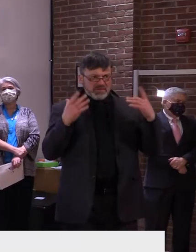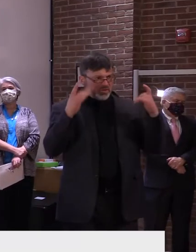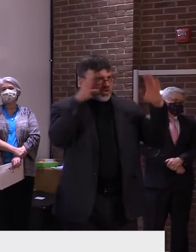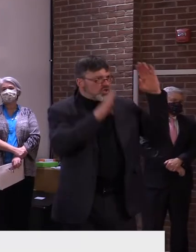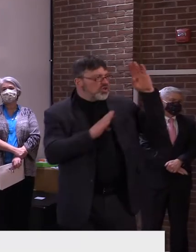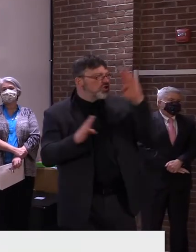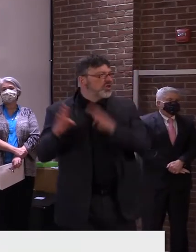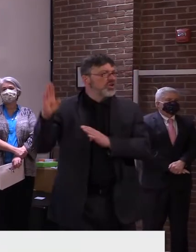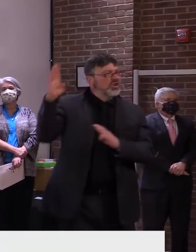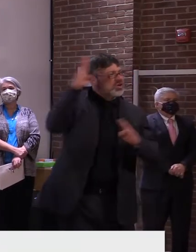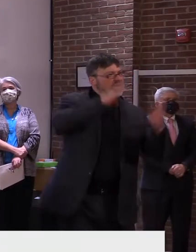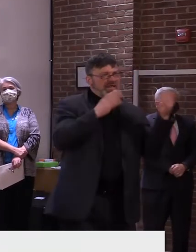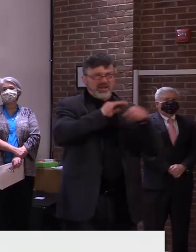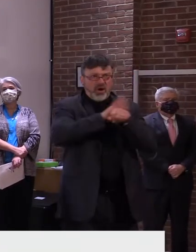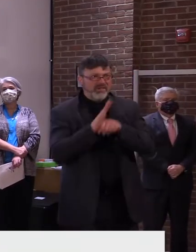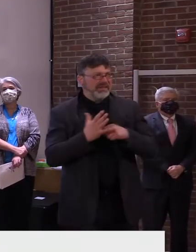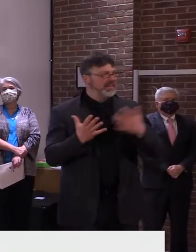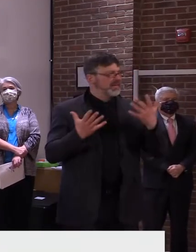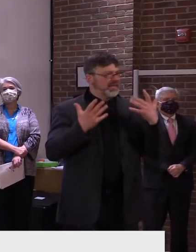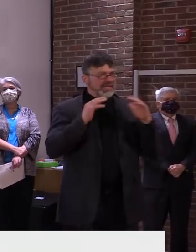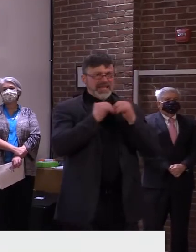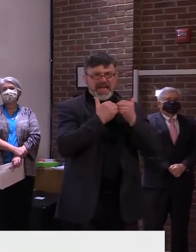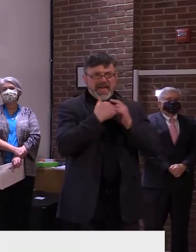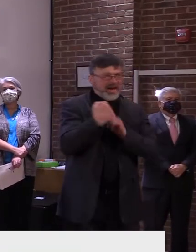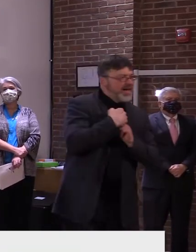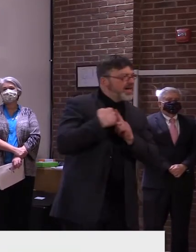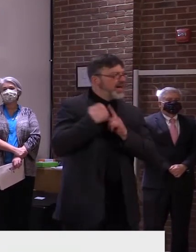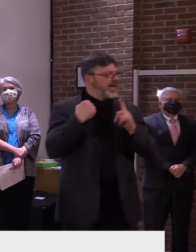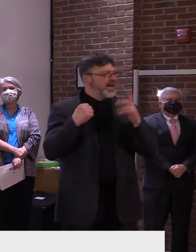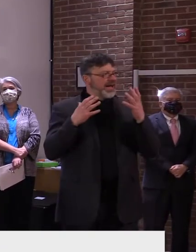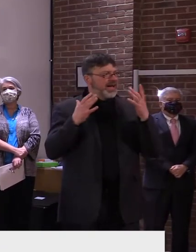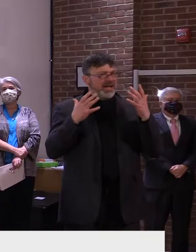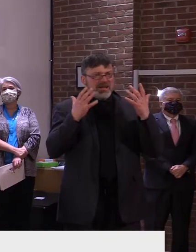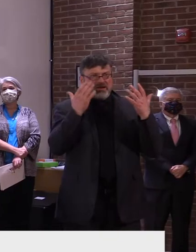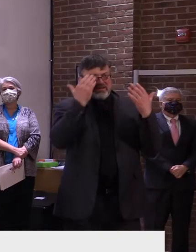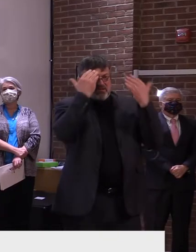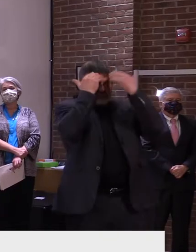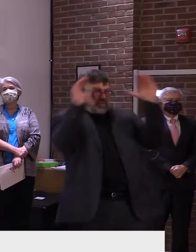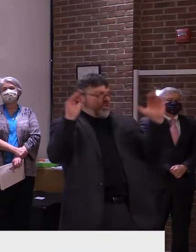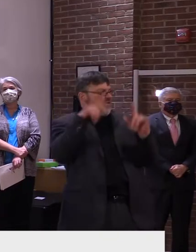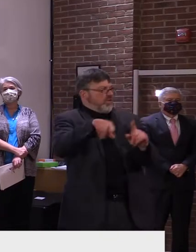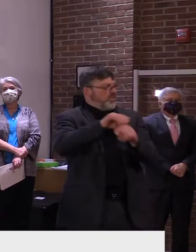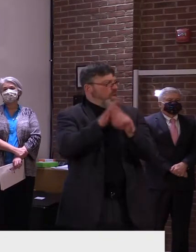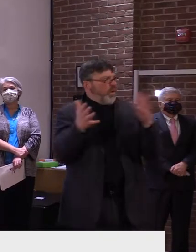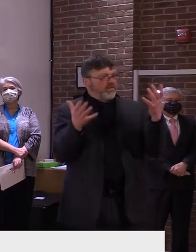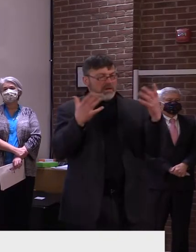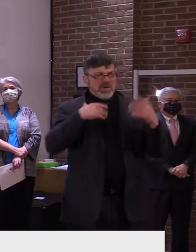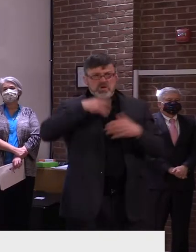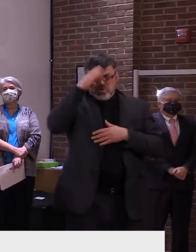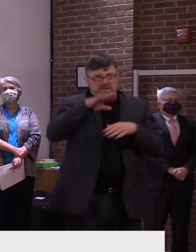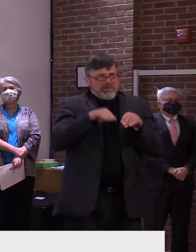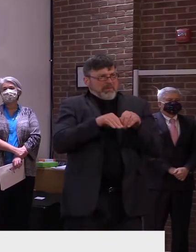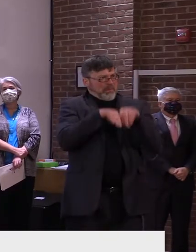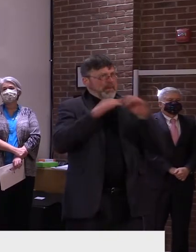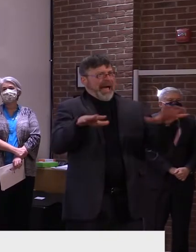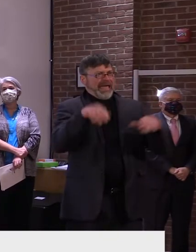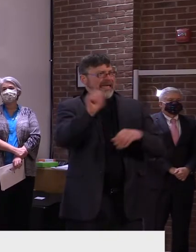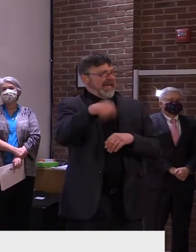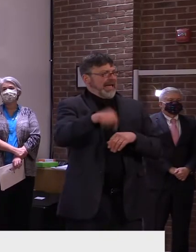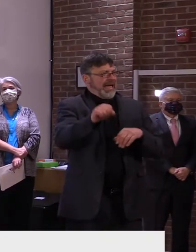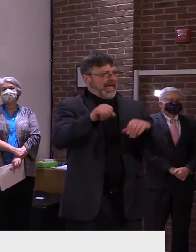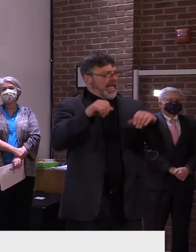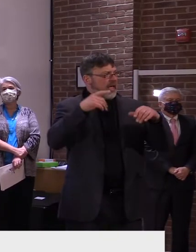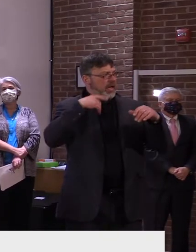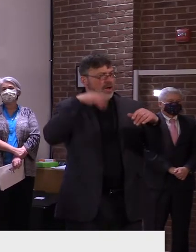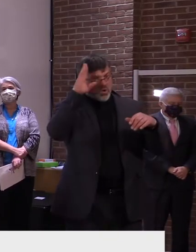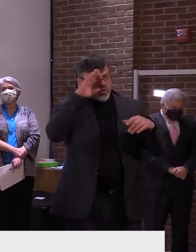us all. We knew this virus spread quickly and that some of our most vulnerable were at risk, but we certainly